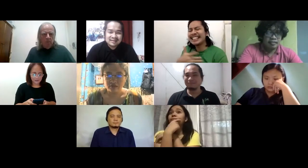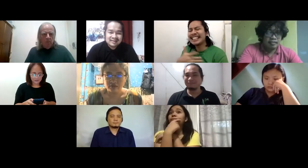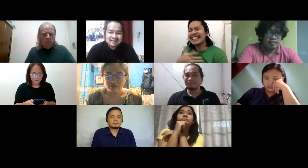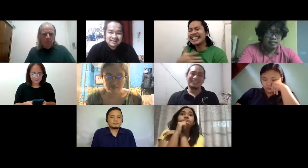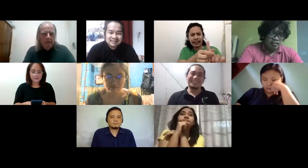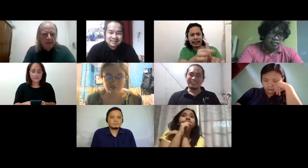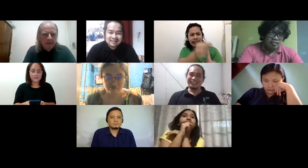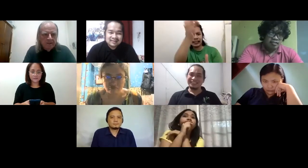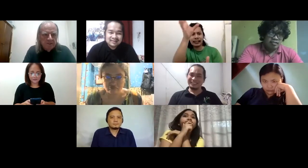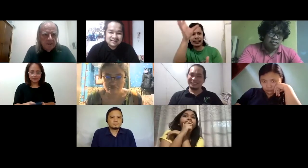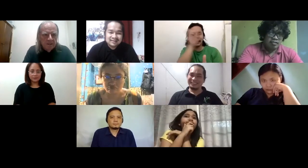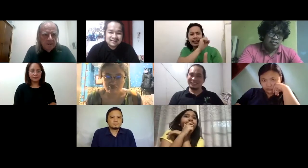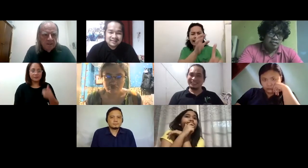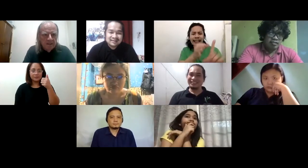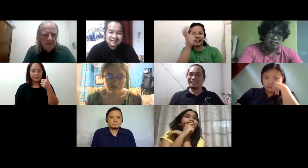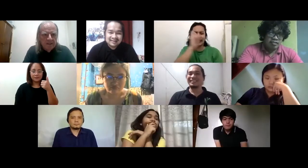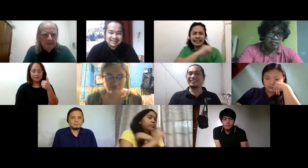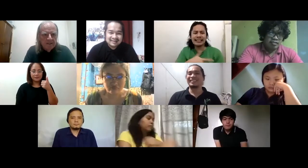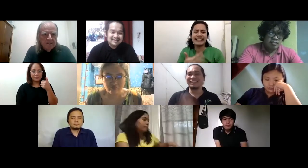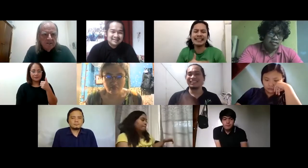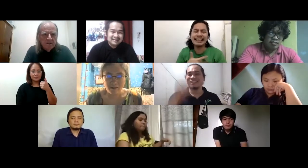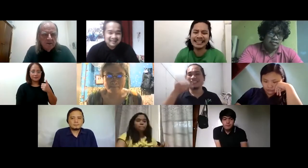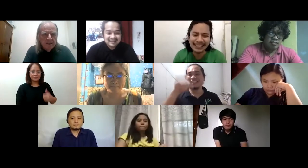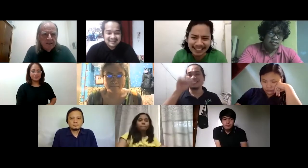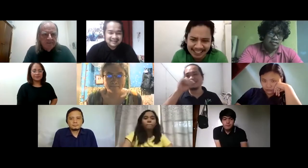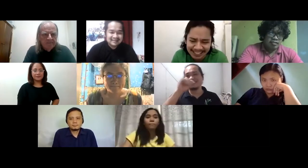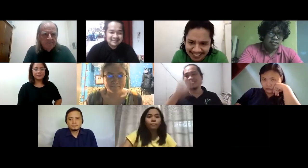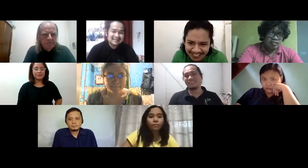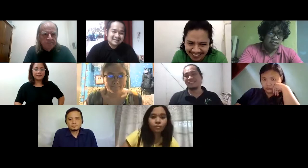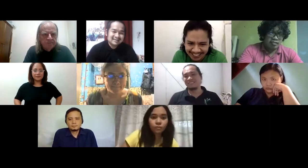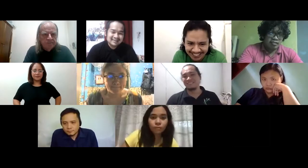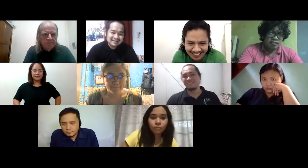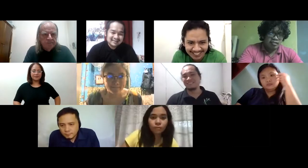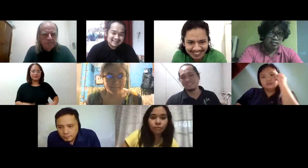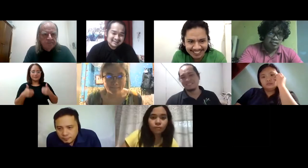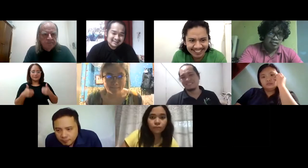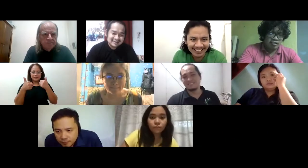Okay, let's start again.